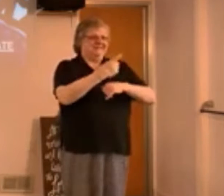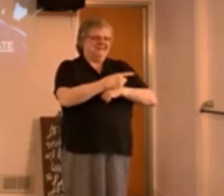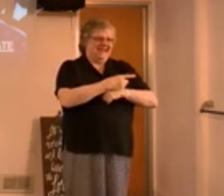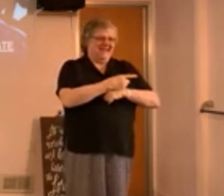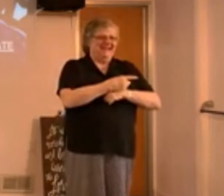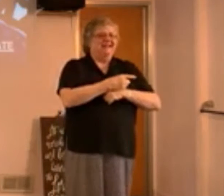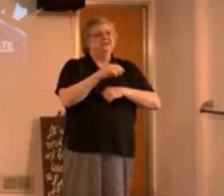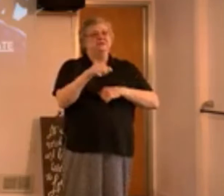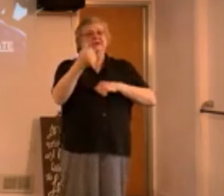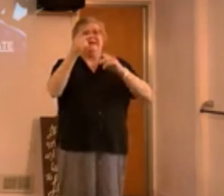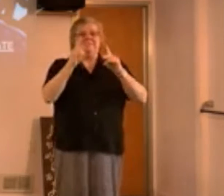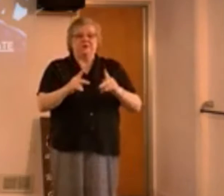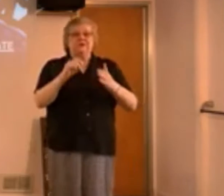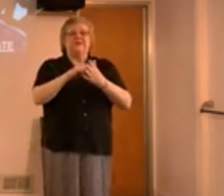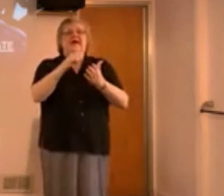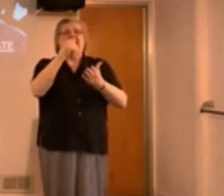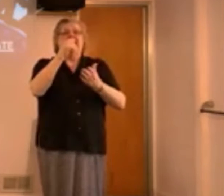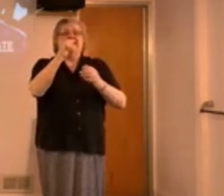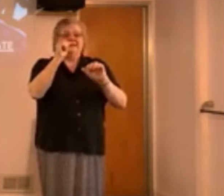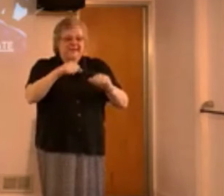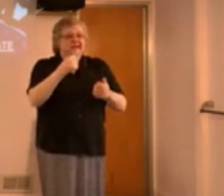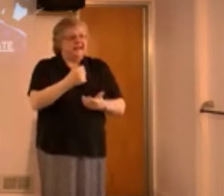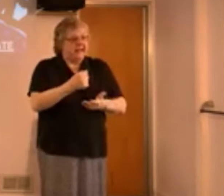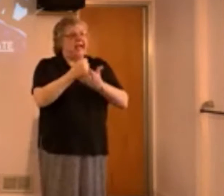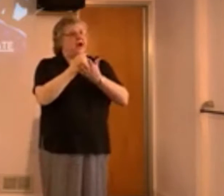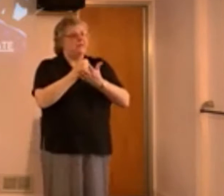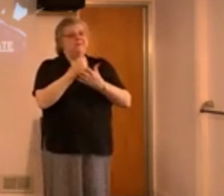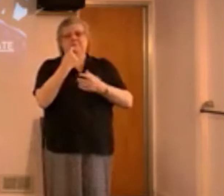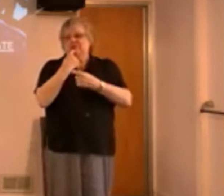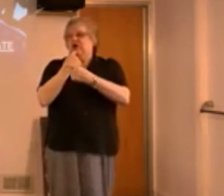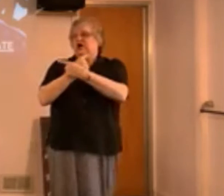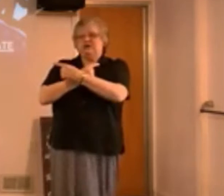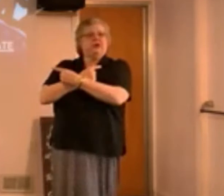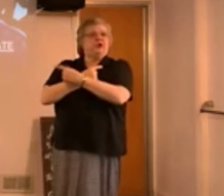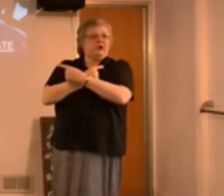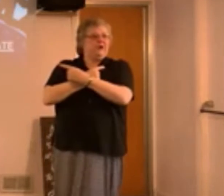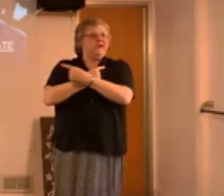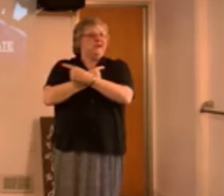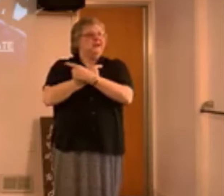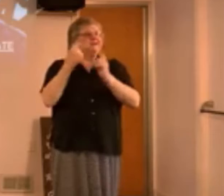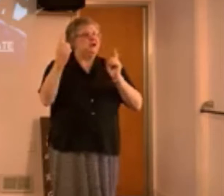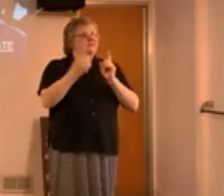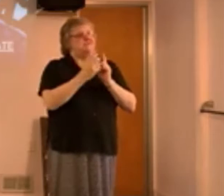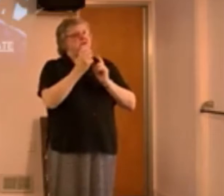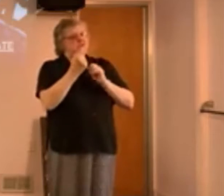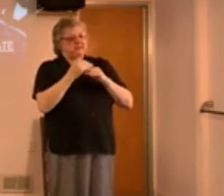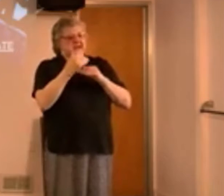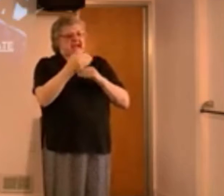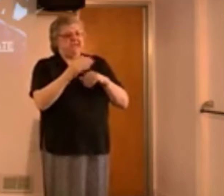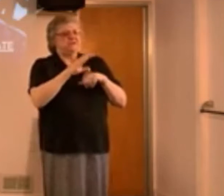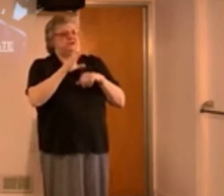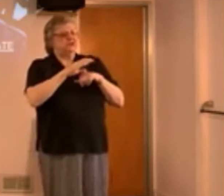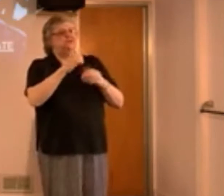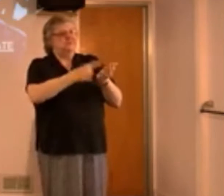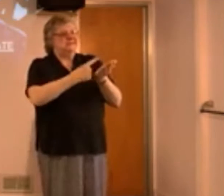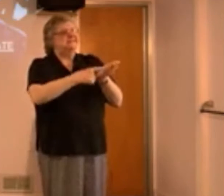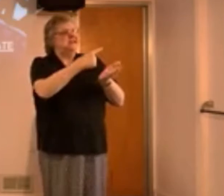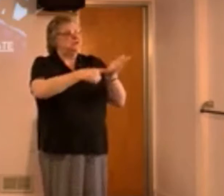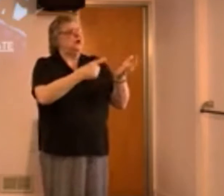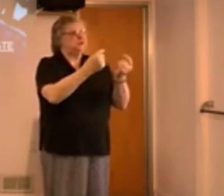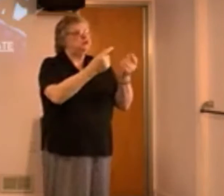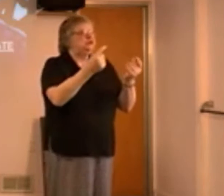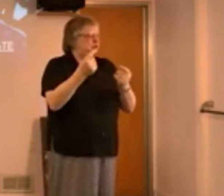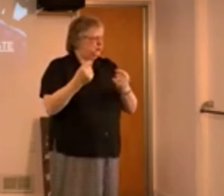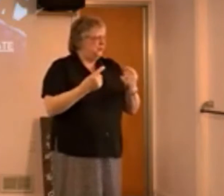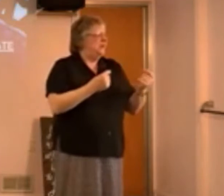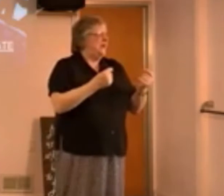need to see anybody who wants to work with us on the Easter egg hunt this afternoon, maybe for a few minutes after church, as we work through a few